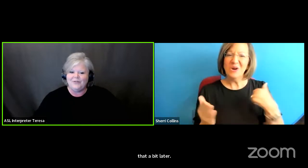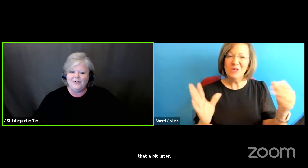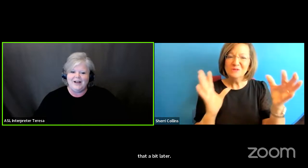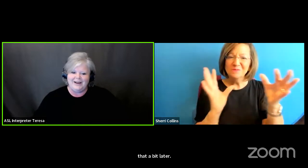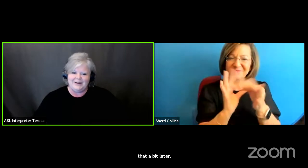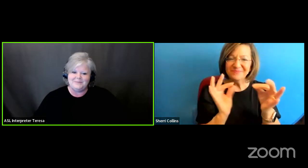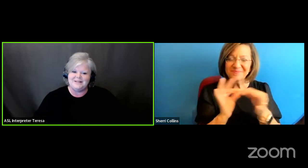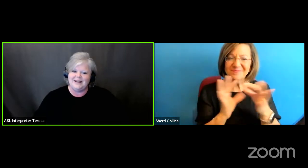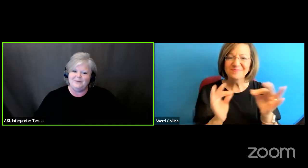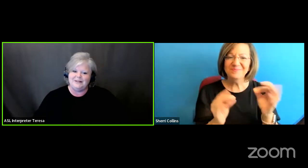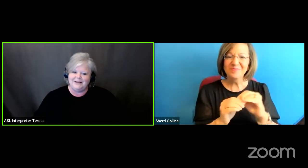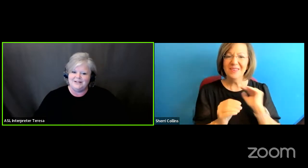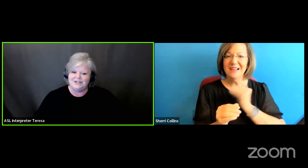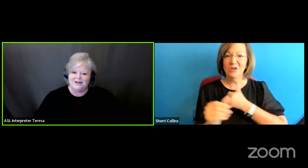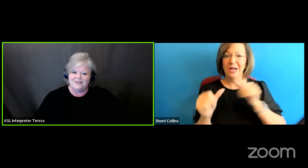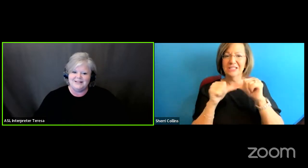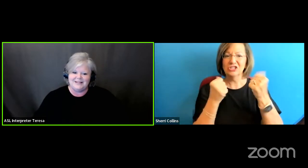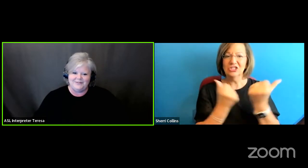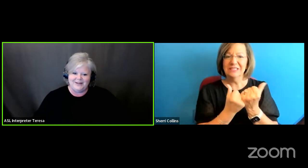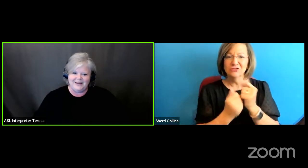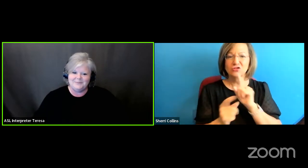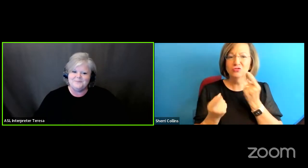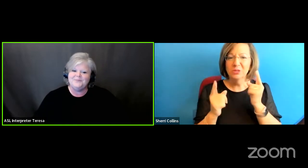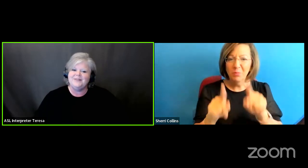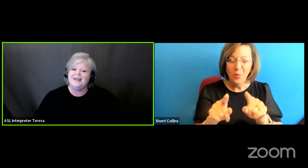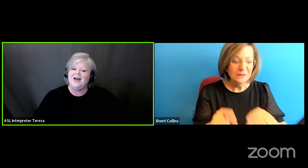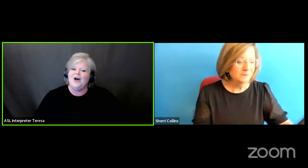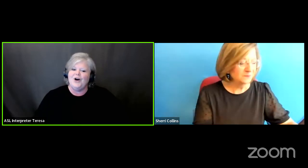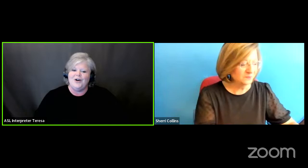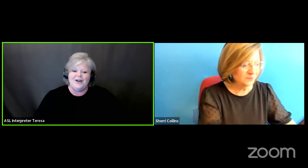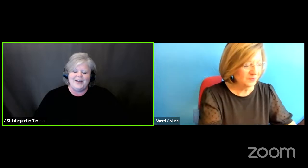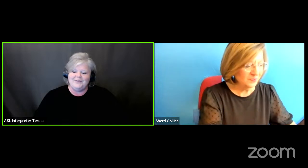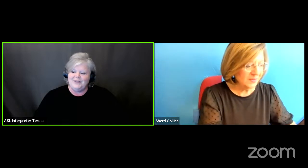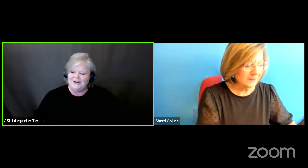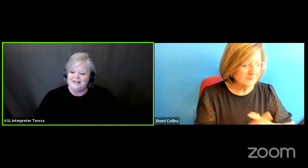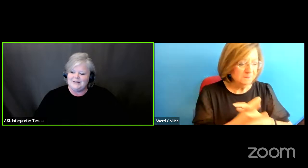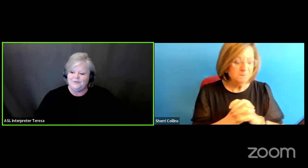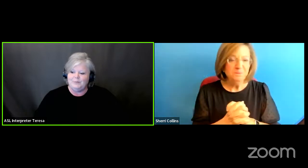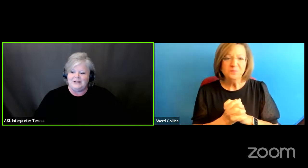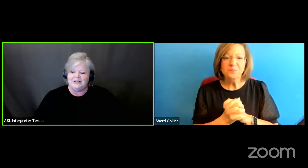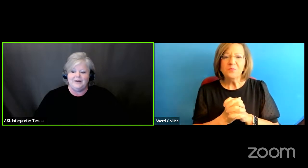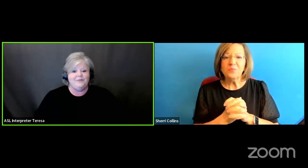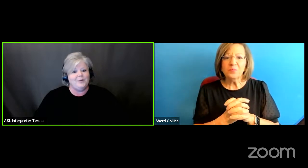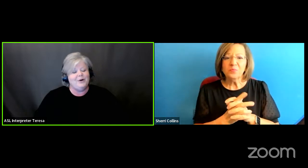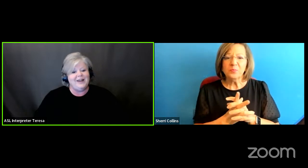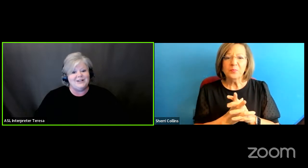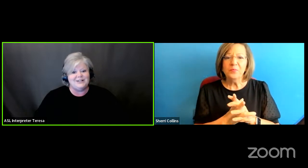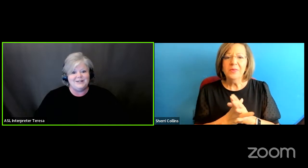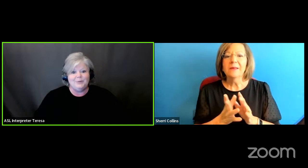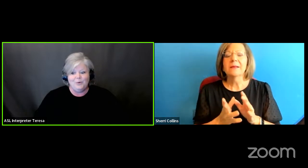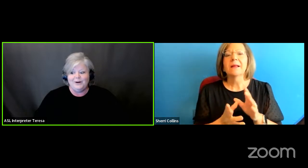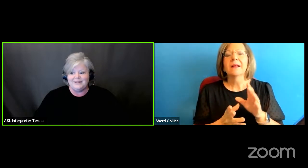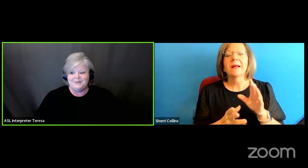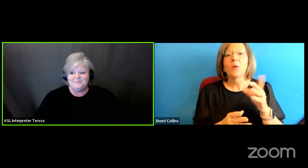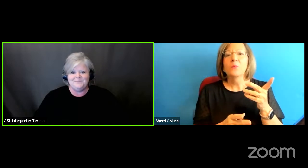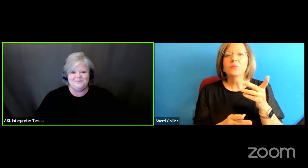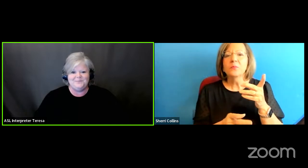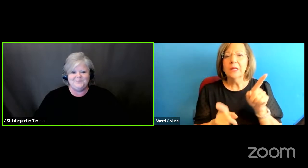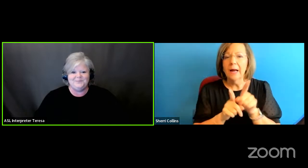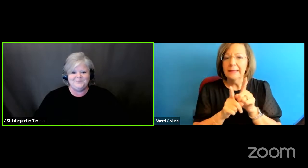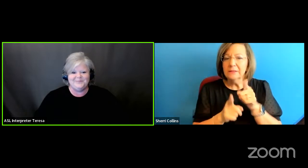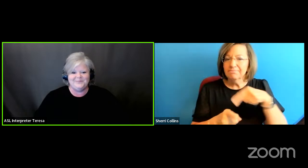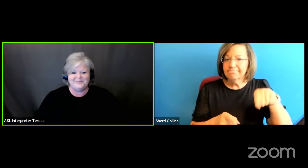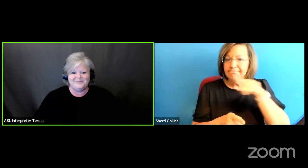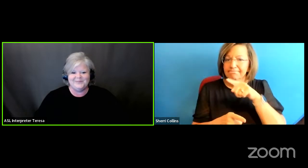have several items that I would like to share this evening. Various information from our agency report.